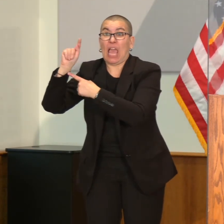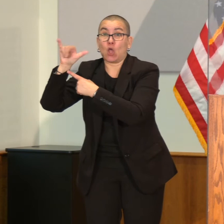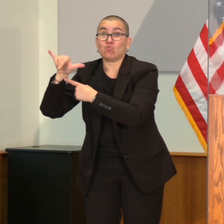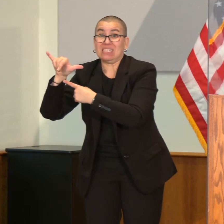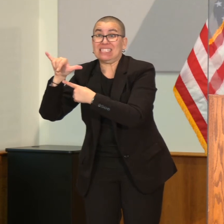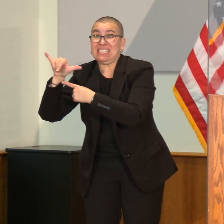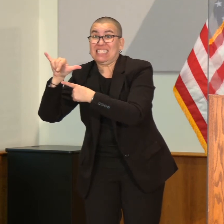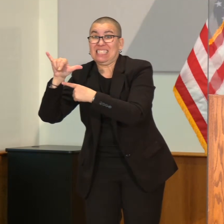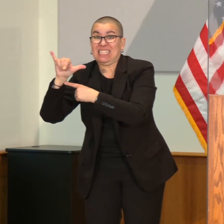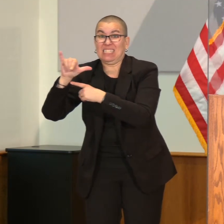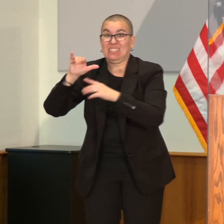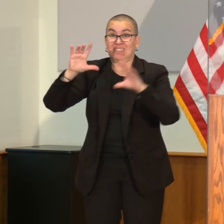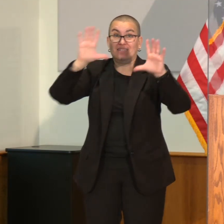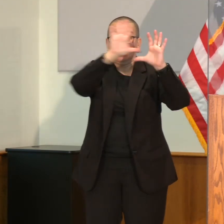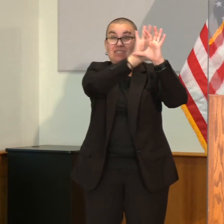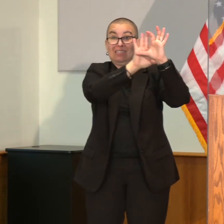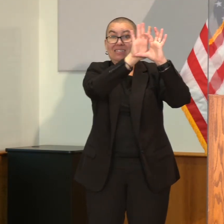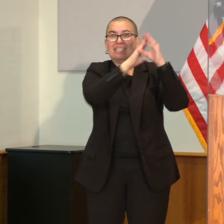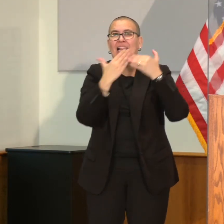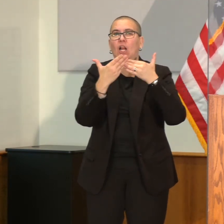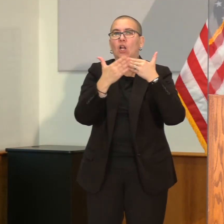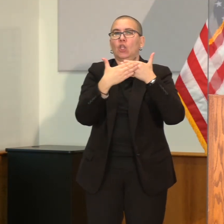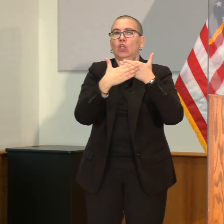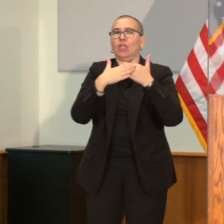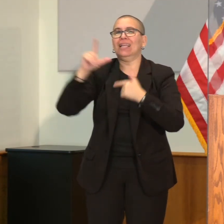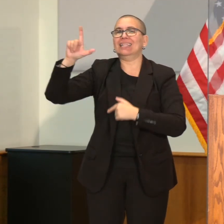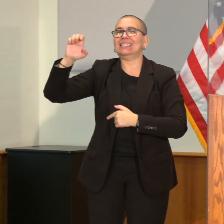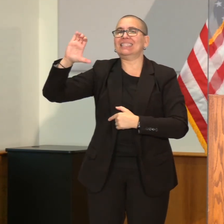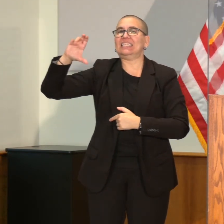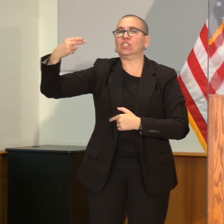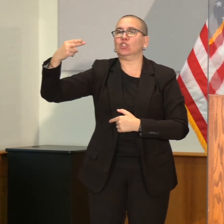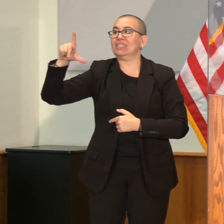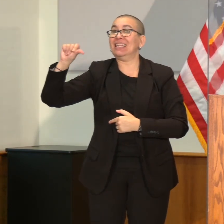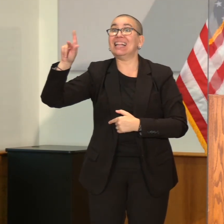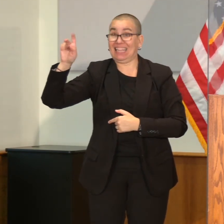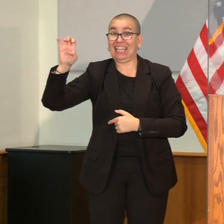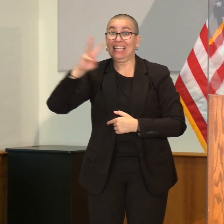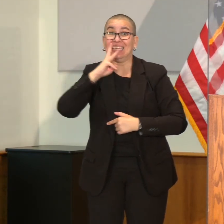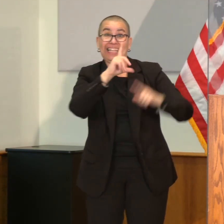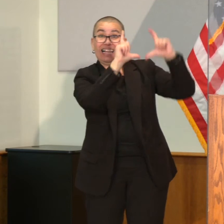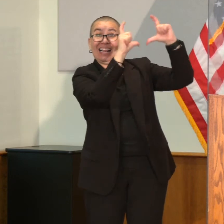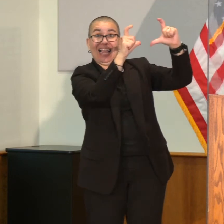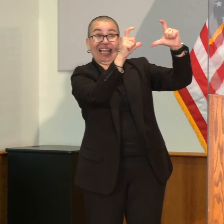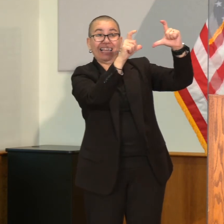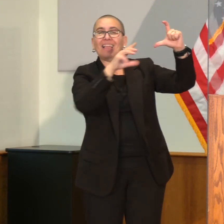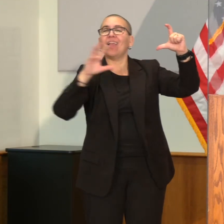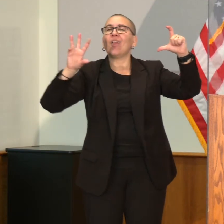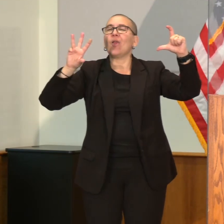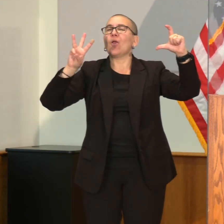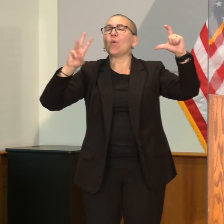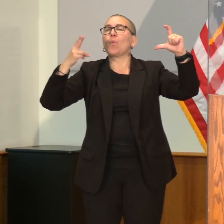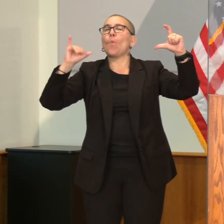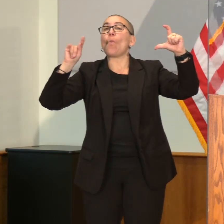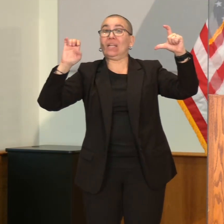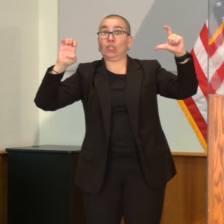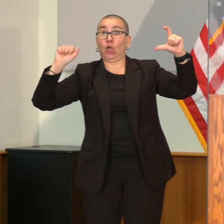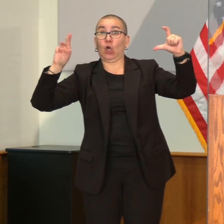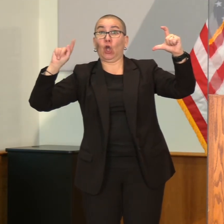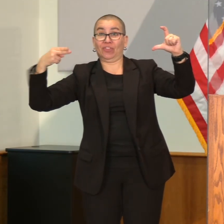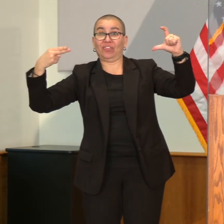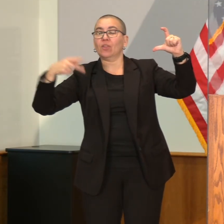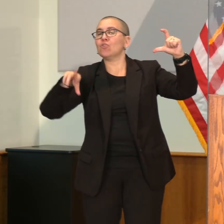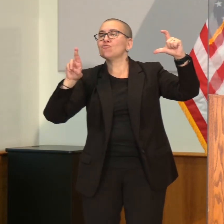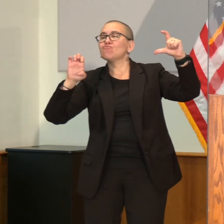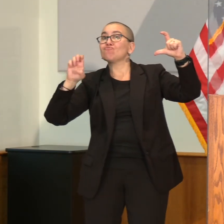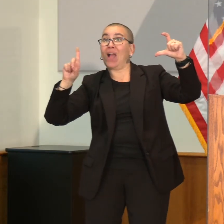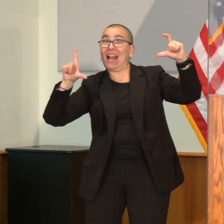that touches Leech Lake, White Earth, and Red Lake, you might get a different answer than some other parts of rural Minnesota. And I think if you talk